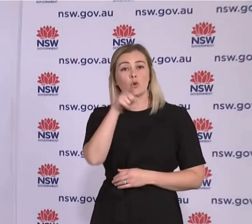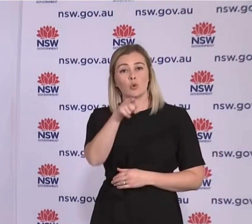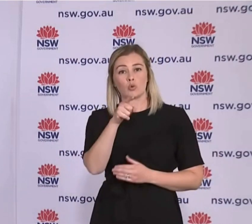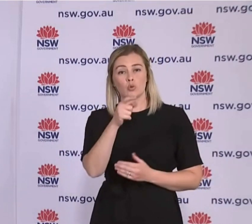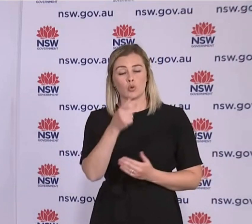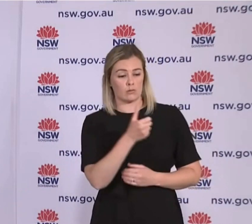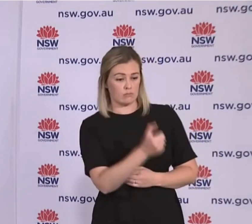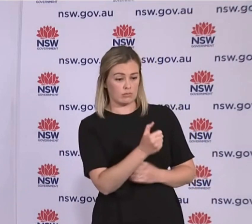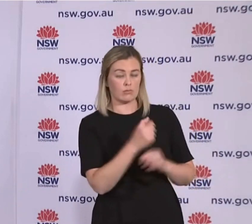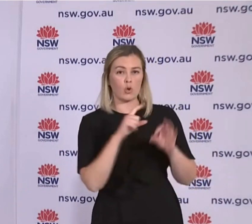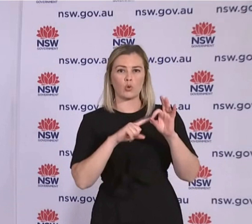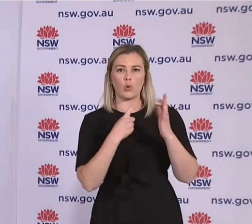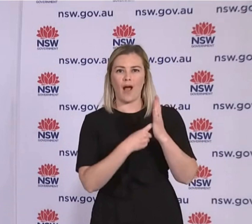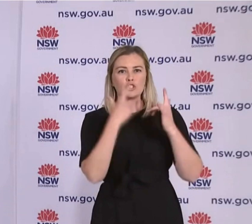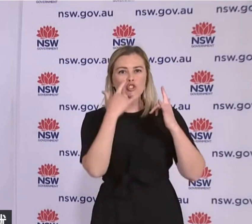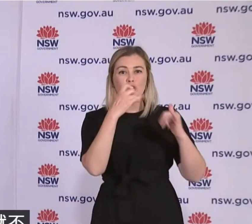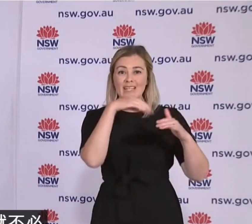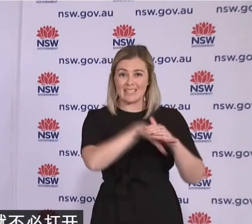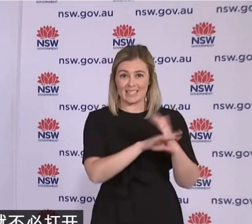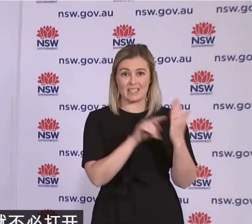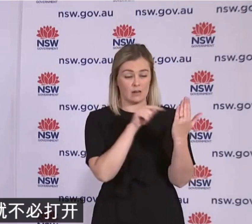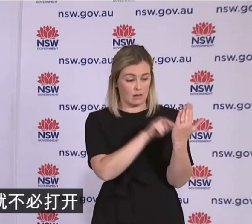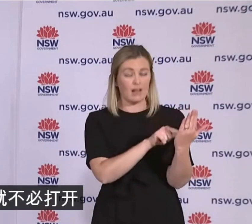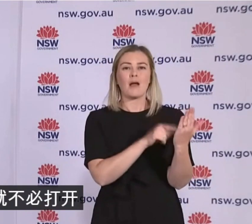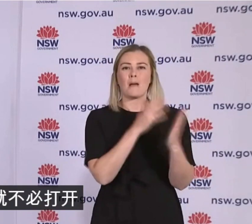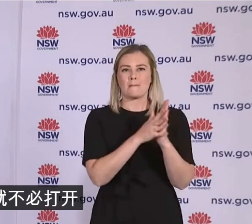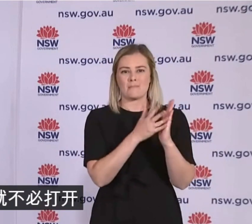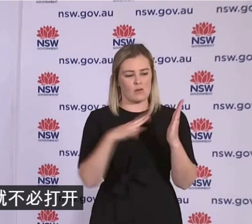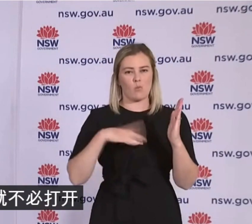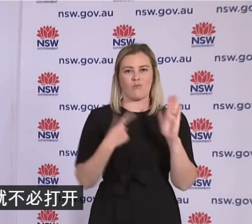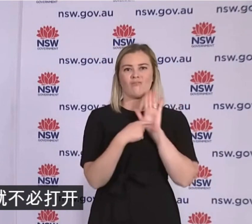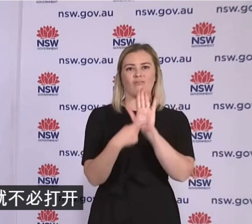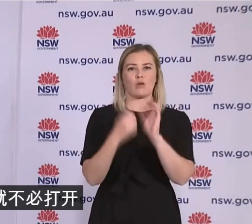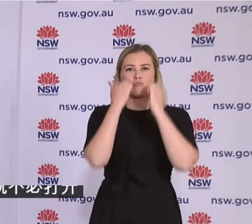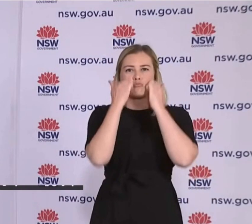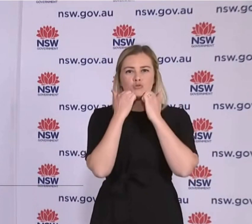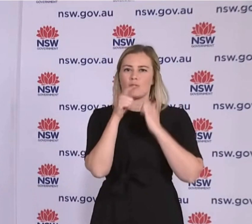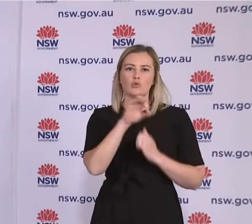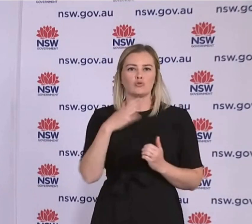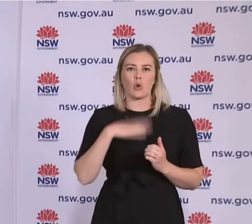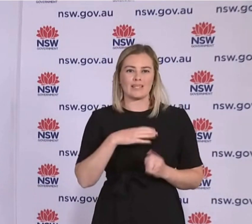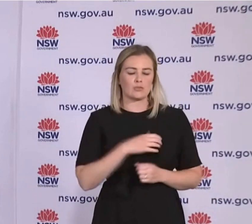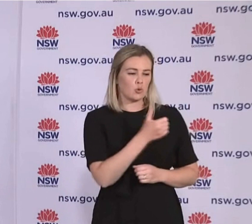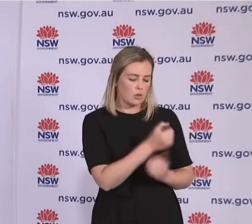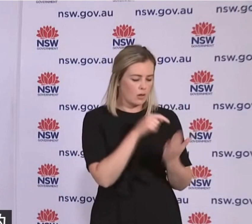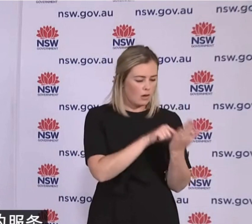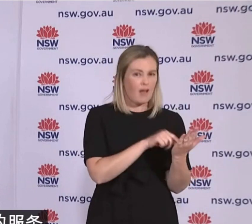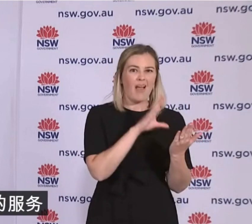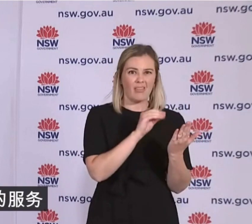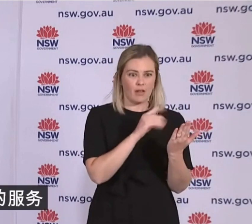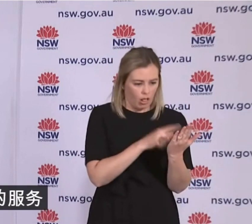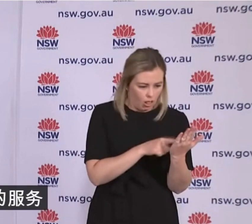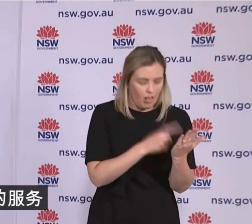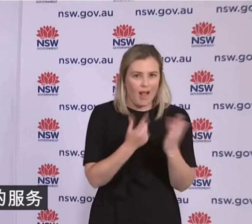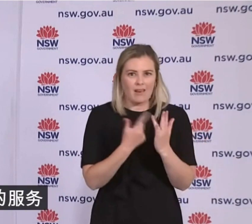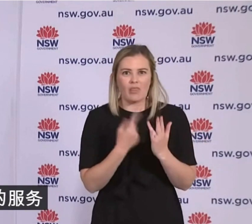venues across New South Wales. That way you don't have to open up several different apps just to get into a venue. You open up one app, your Service New